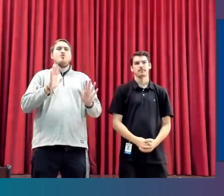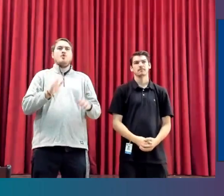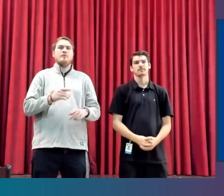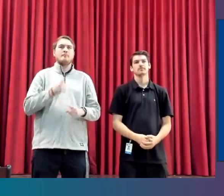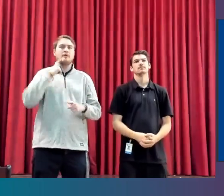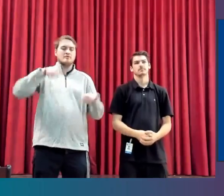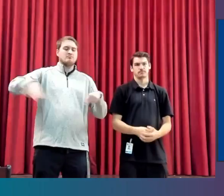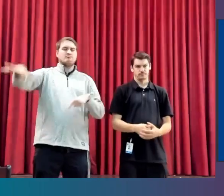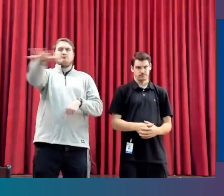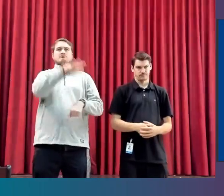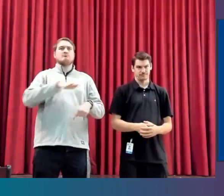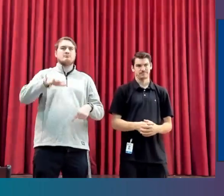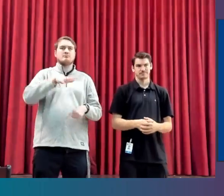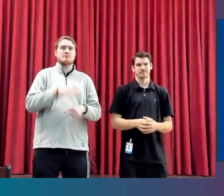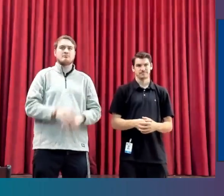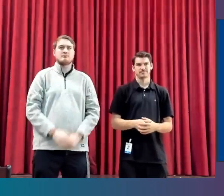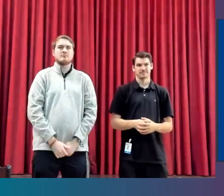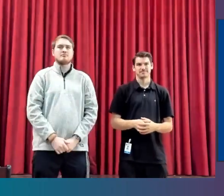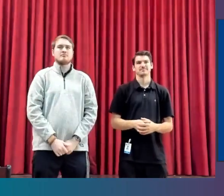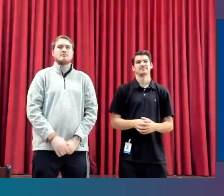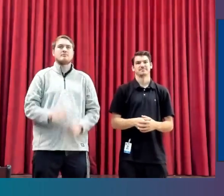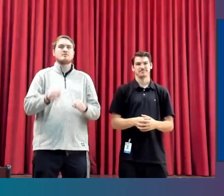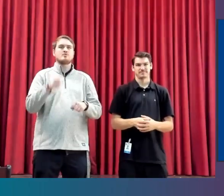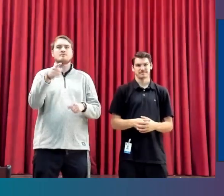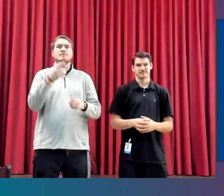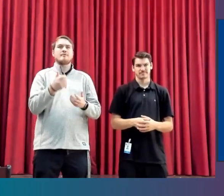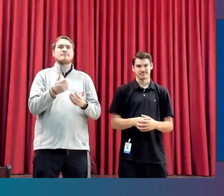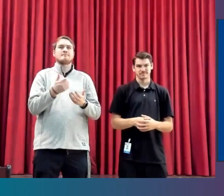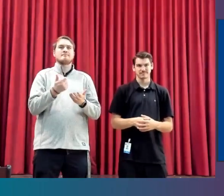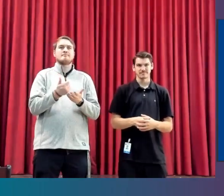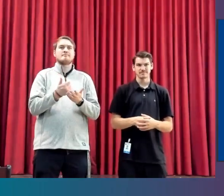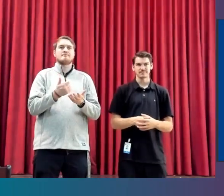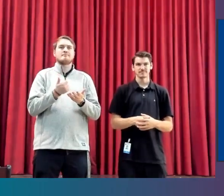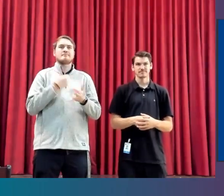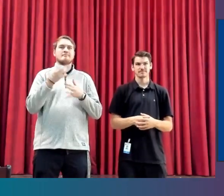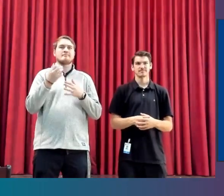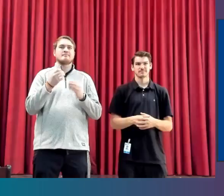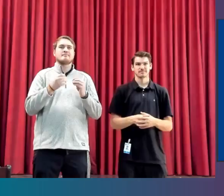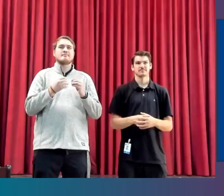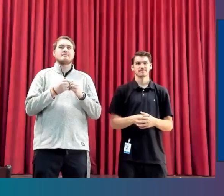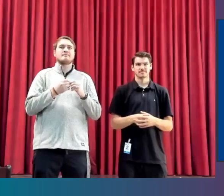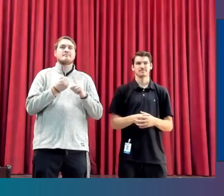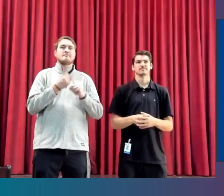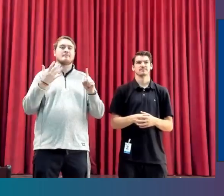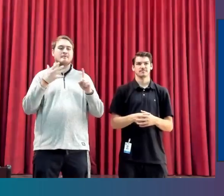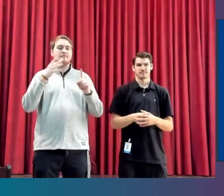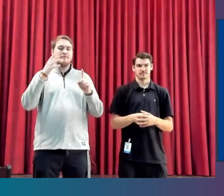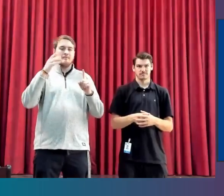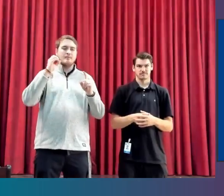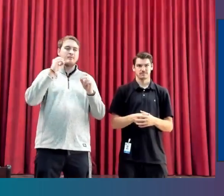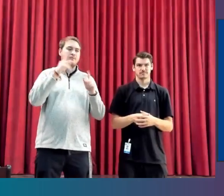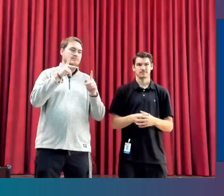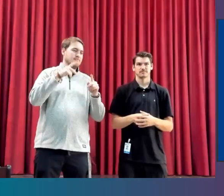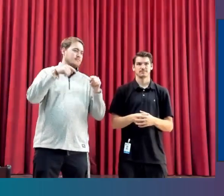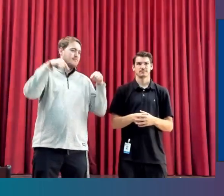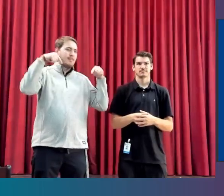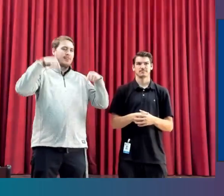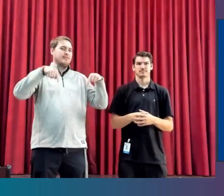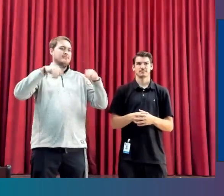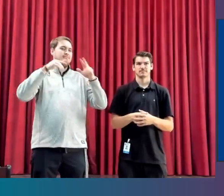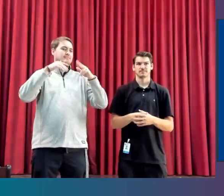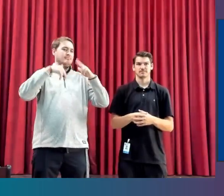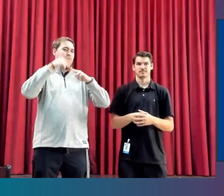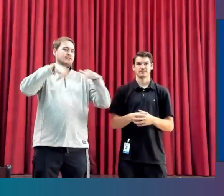And again, this isn't going to be for me. This would be for the office building. Oh, okay, Would you that's mind great. helping